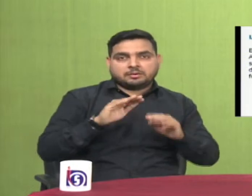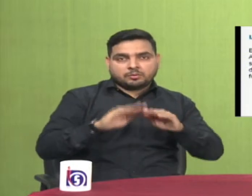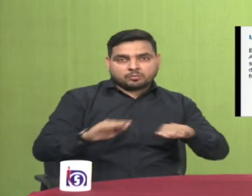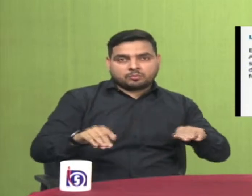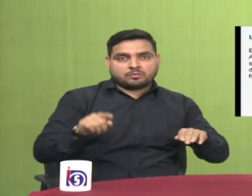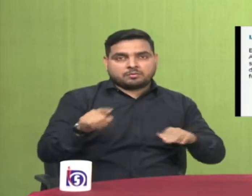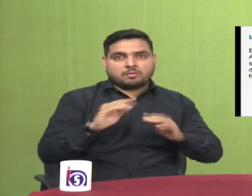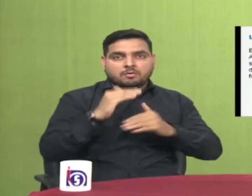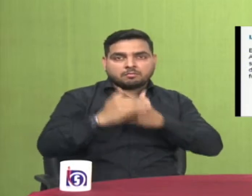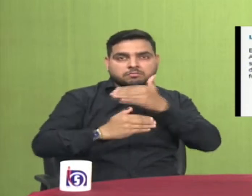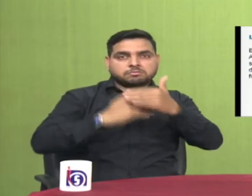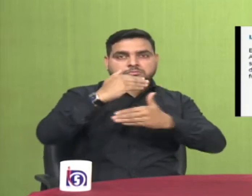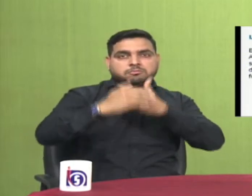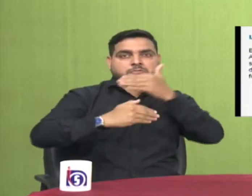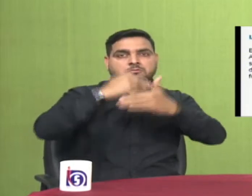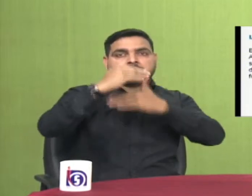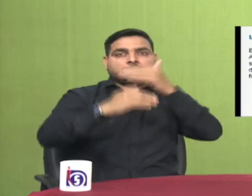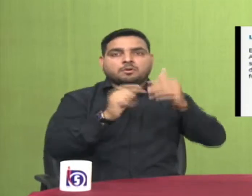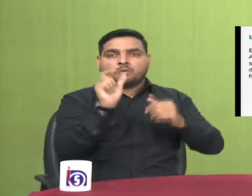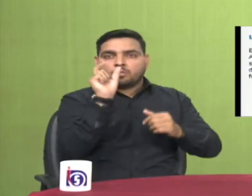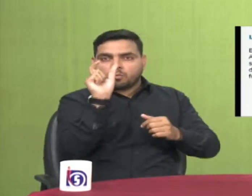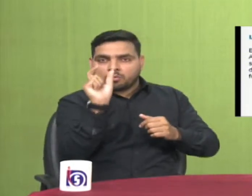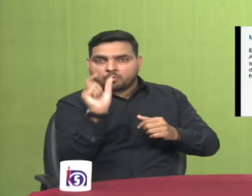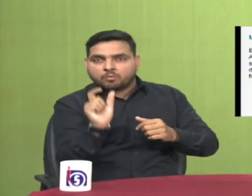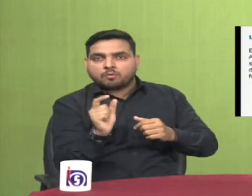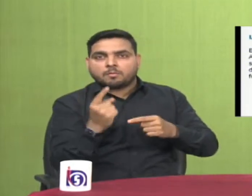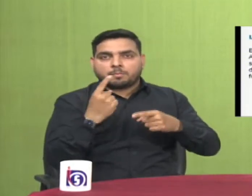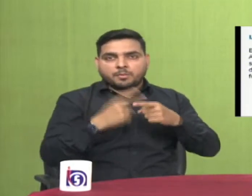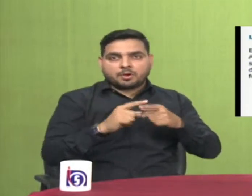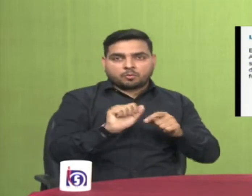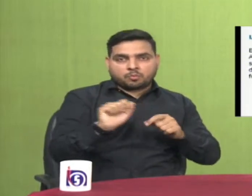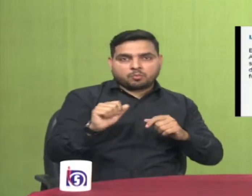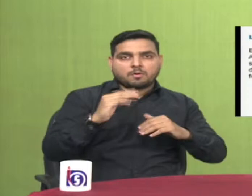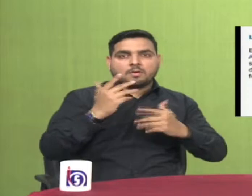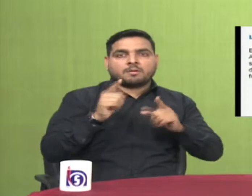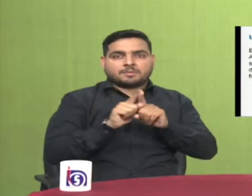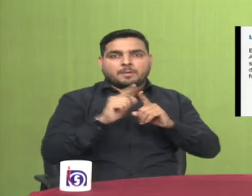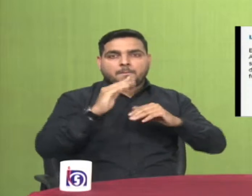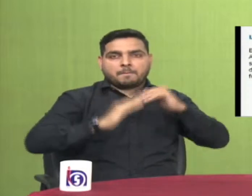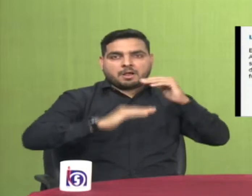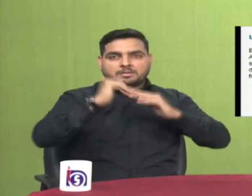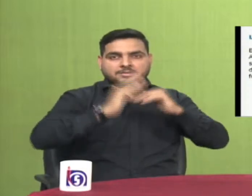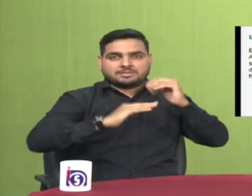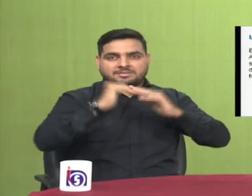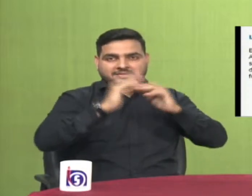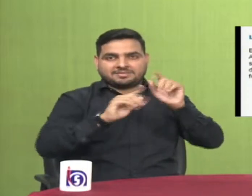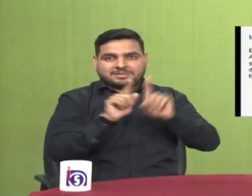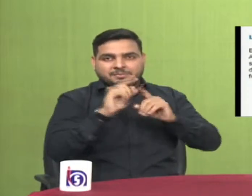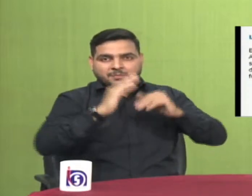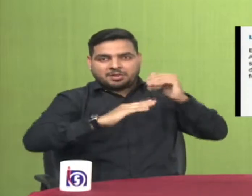child develops a vocabulary, and this can be built further.